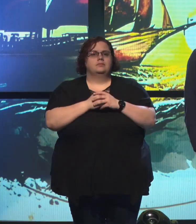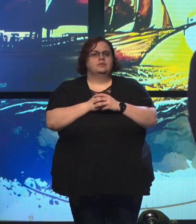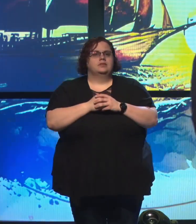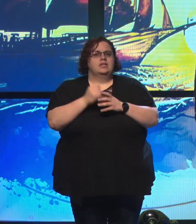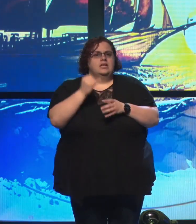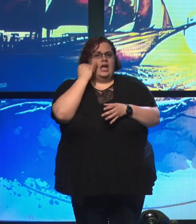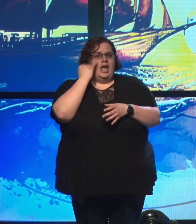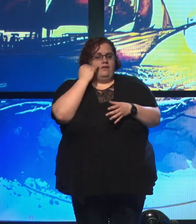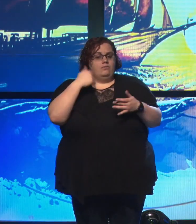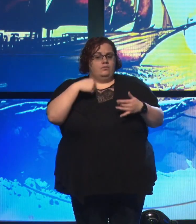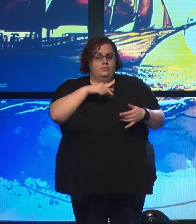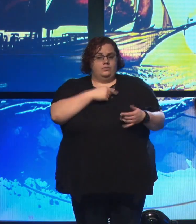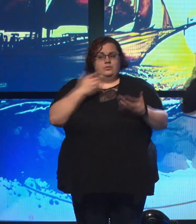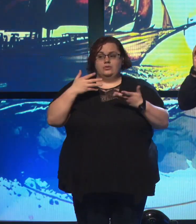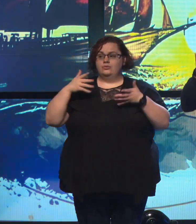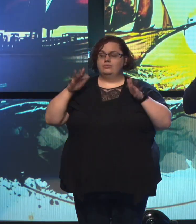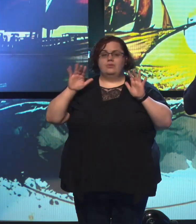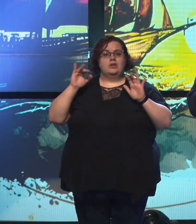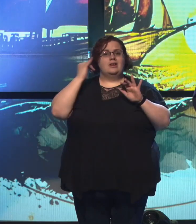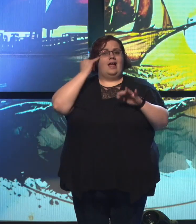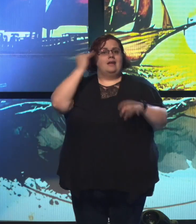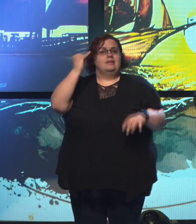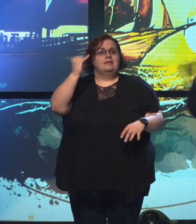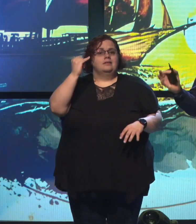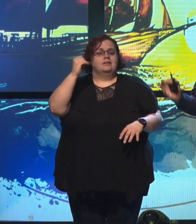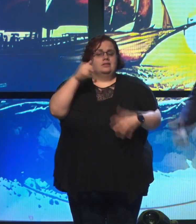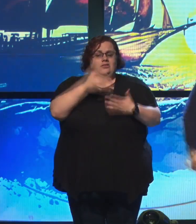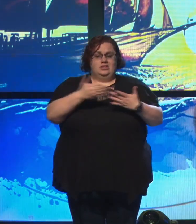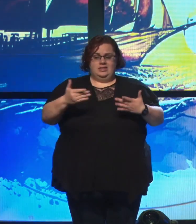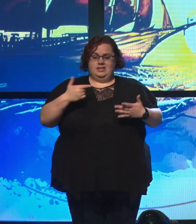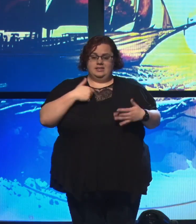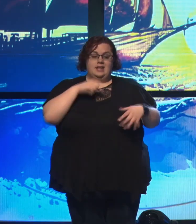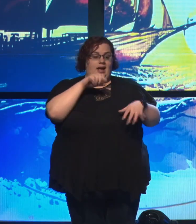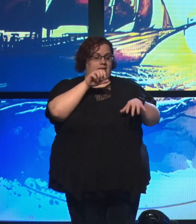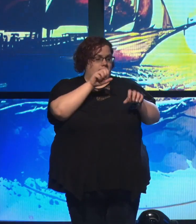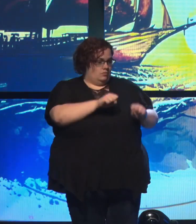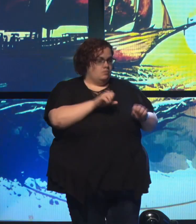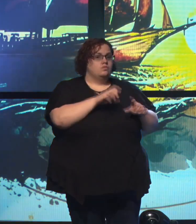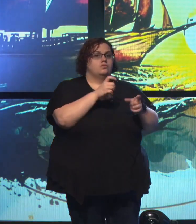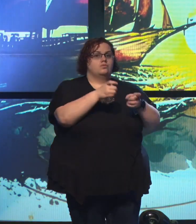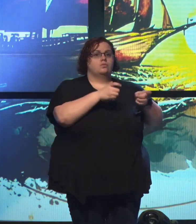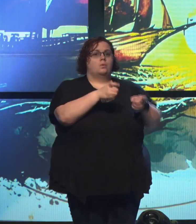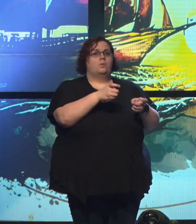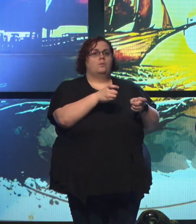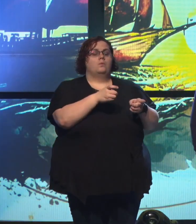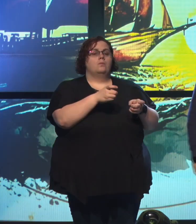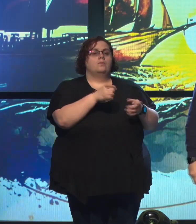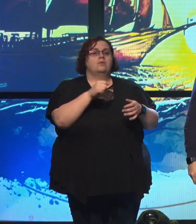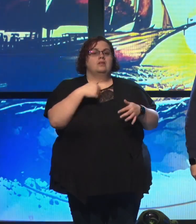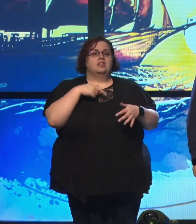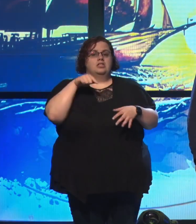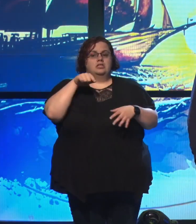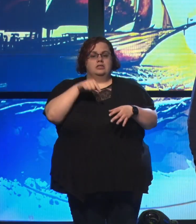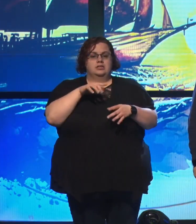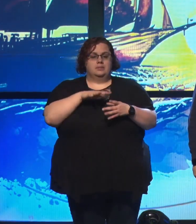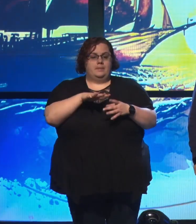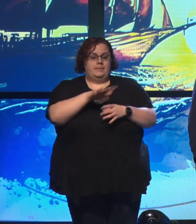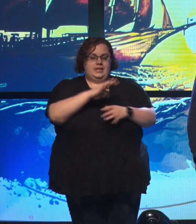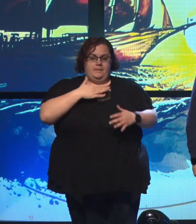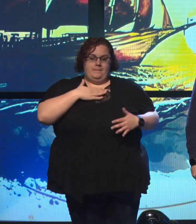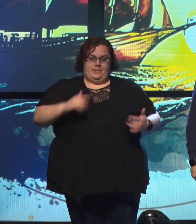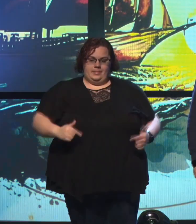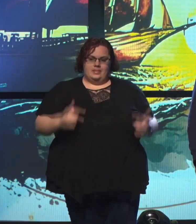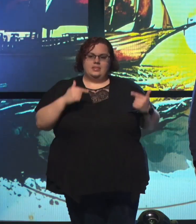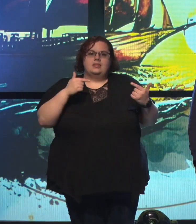if we'll just surrender to the idea that there are things that I can't control, that there is the spaces of my life that